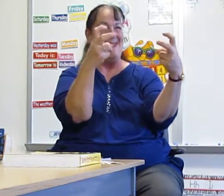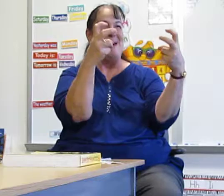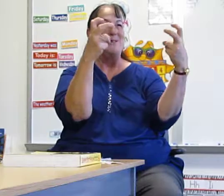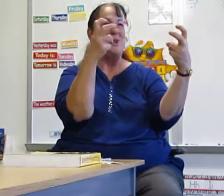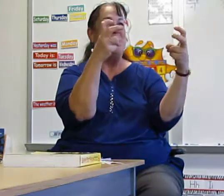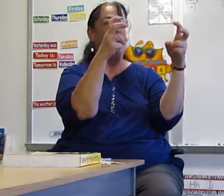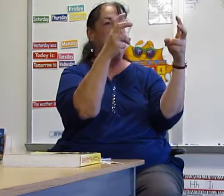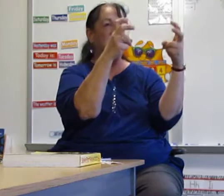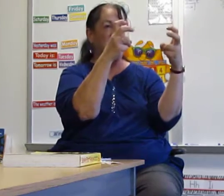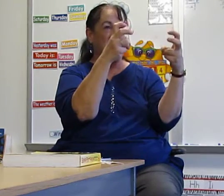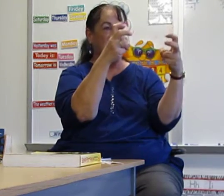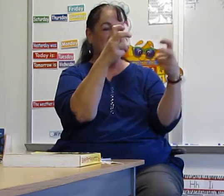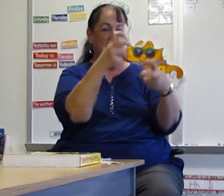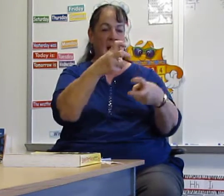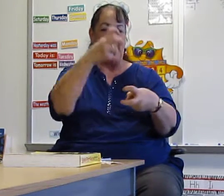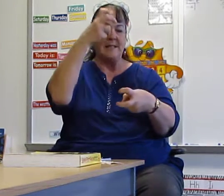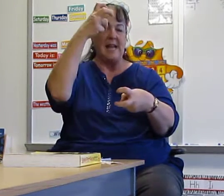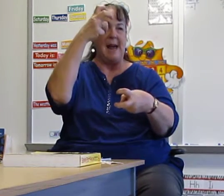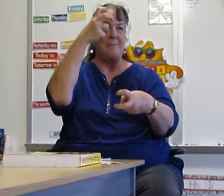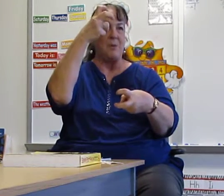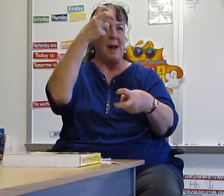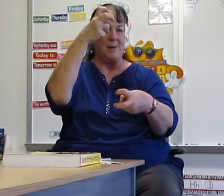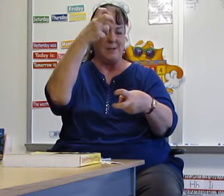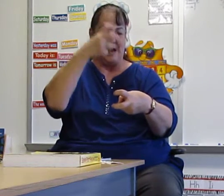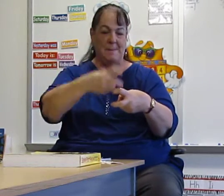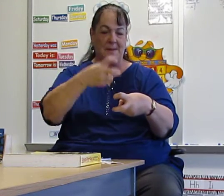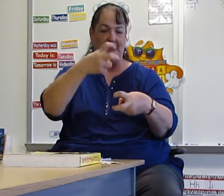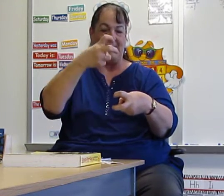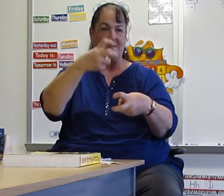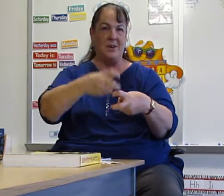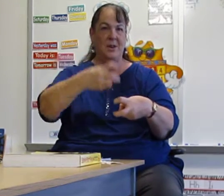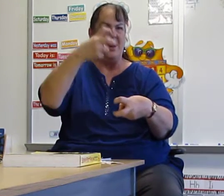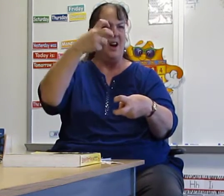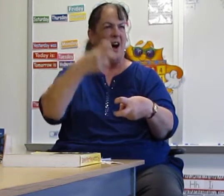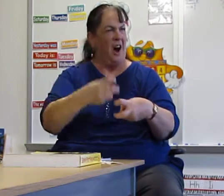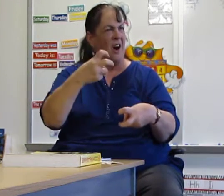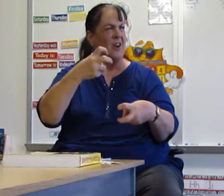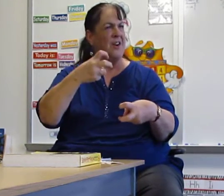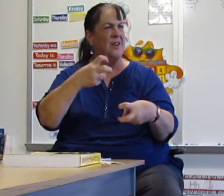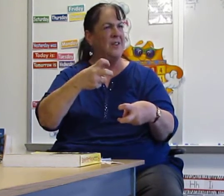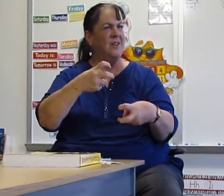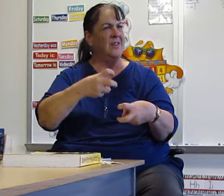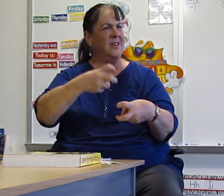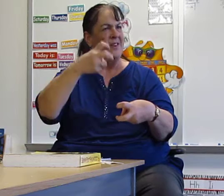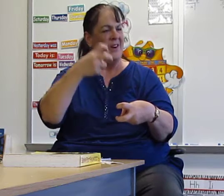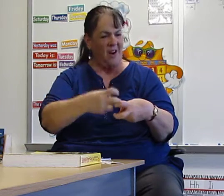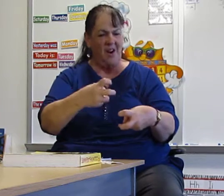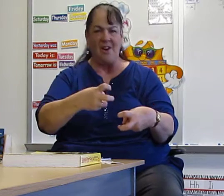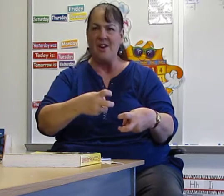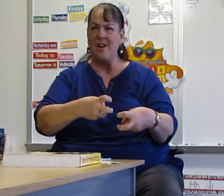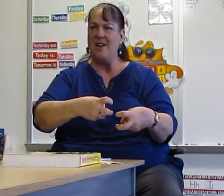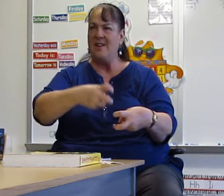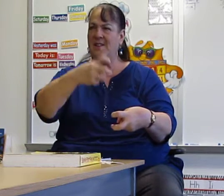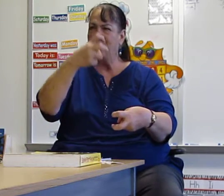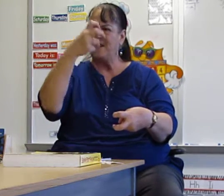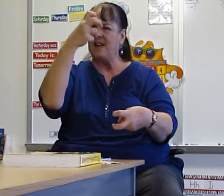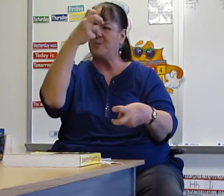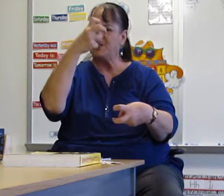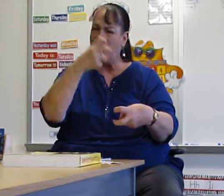To have bent these, tap the right on top of the left. Hard. Hard. That was a